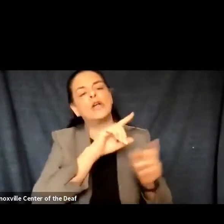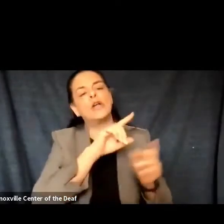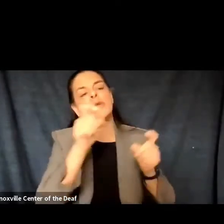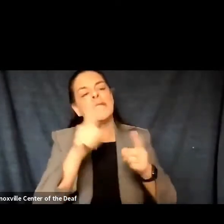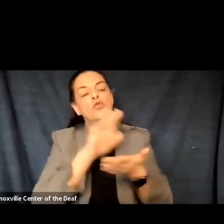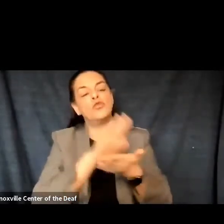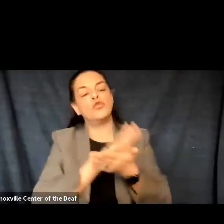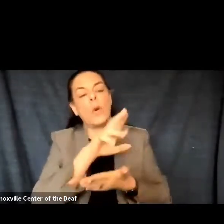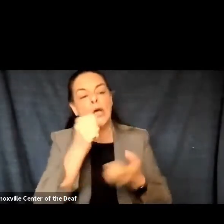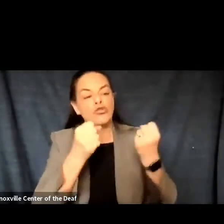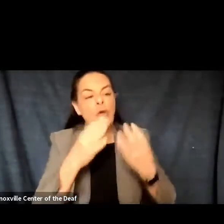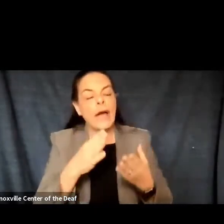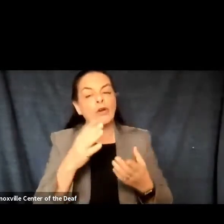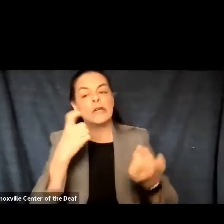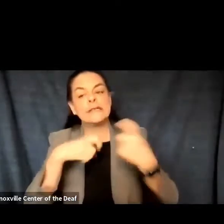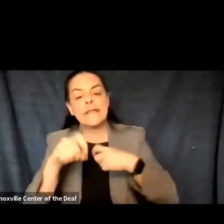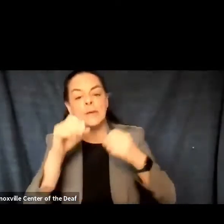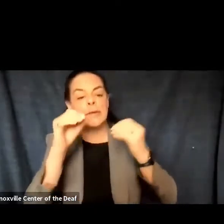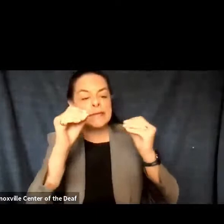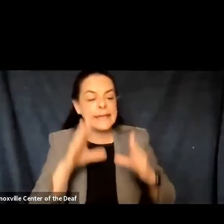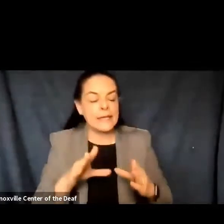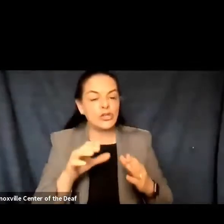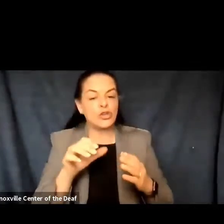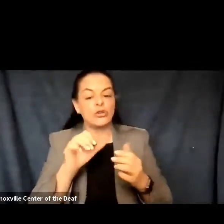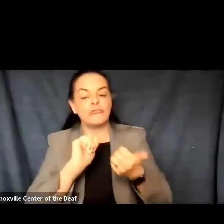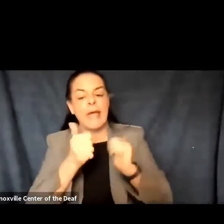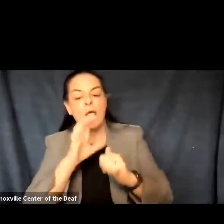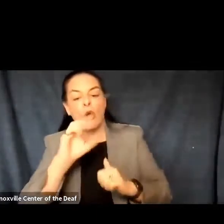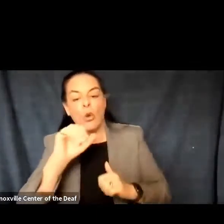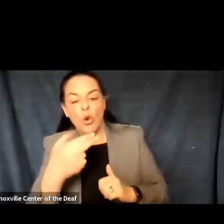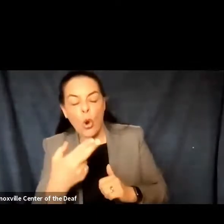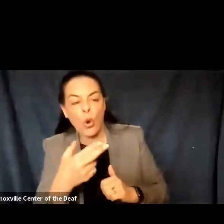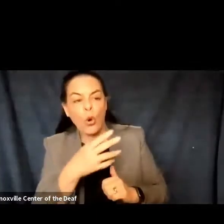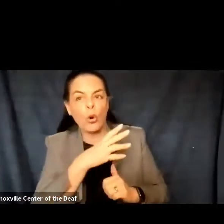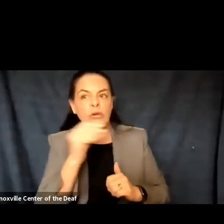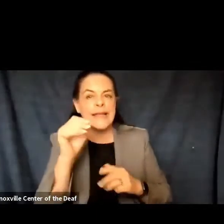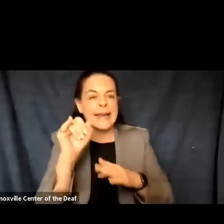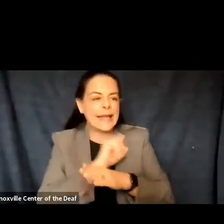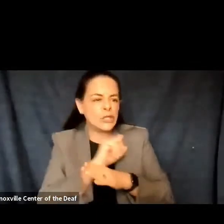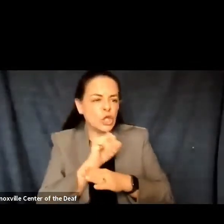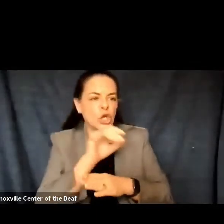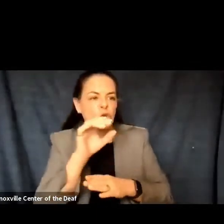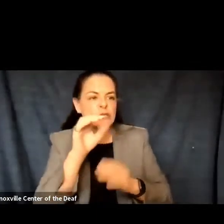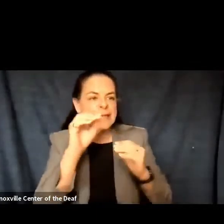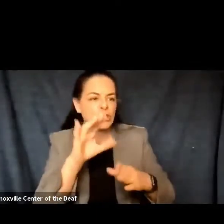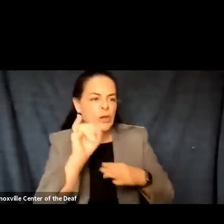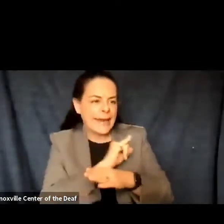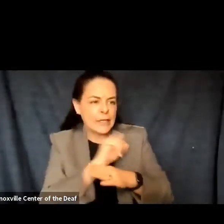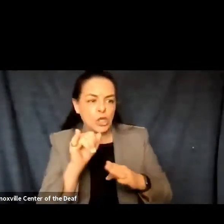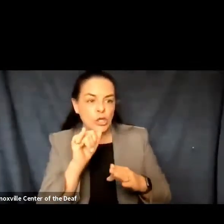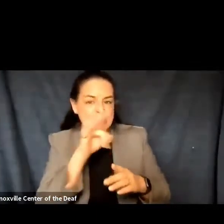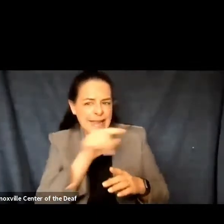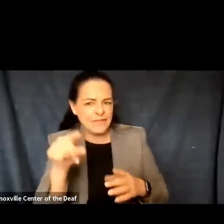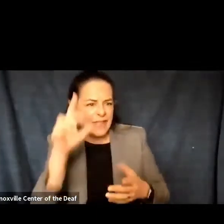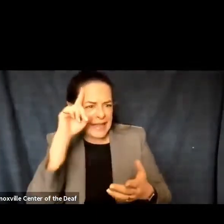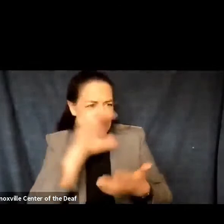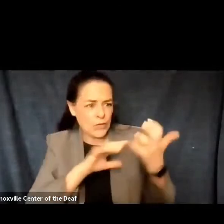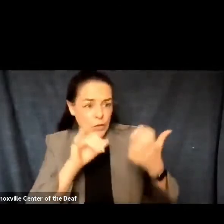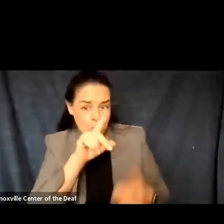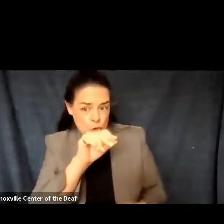drivers, substitute teachers, athletic coaches, and teaching interns who are confused about whether they qualify? Do